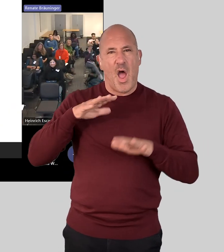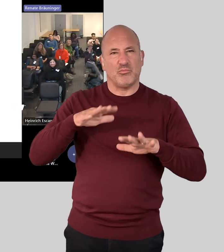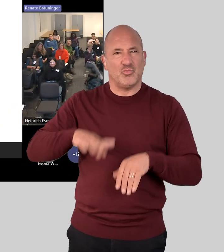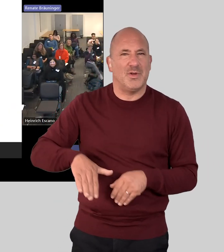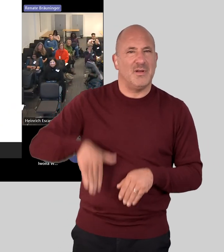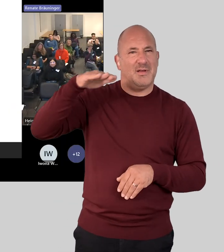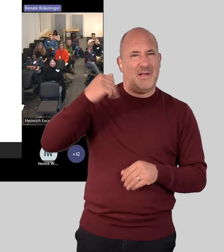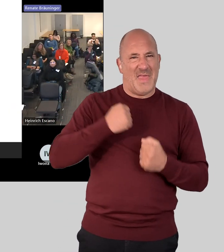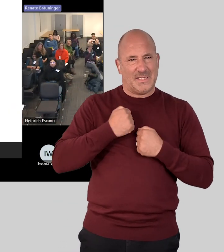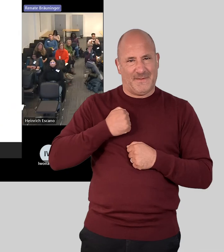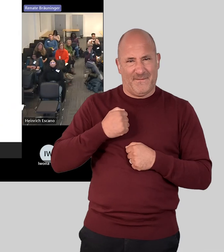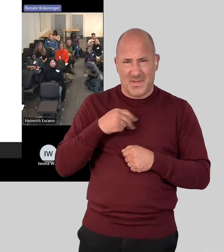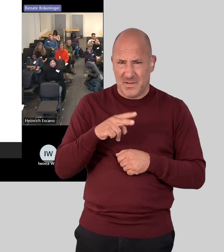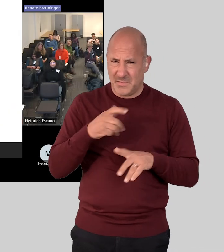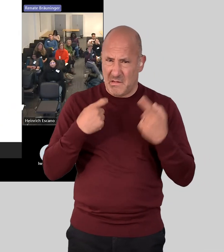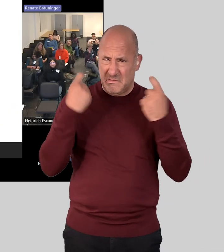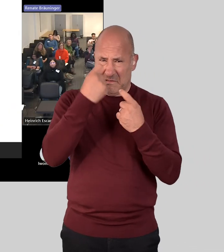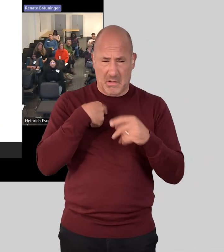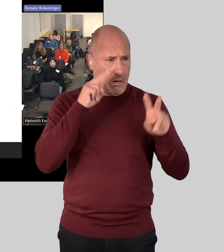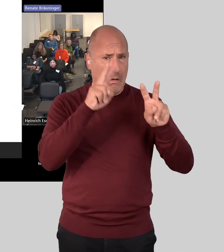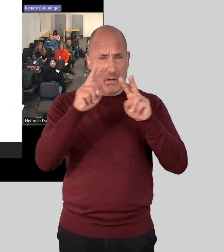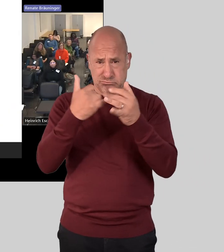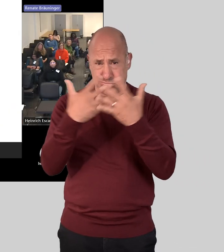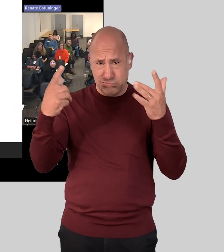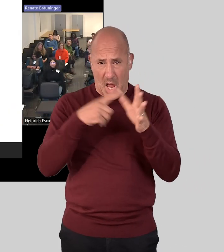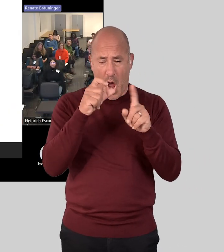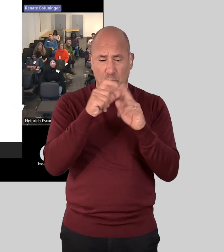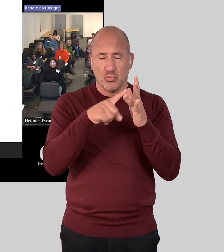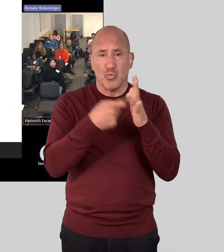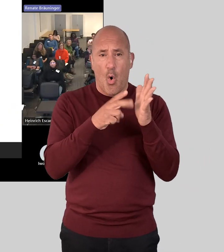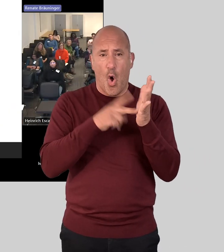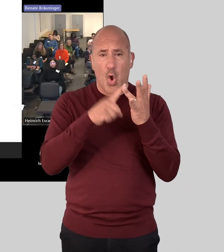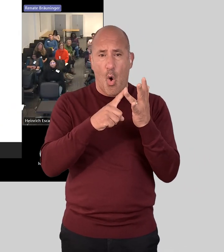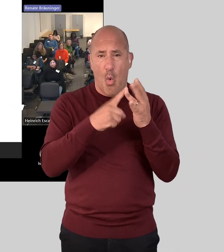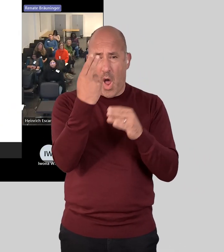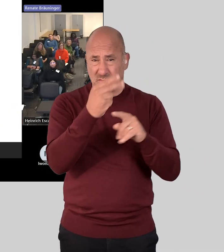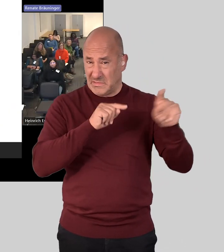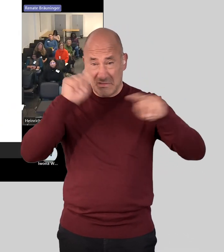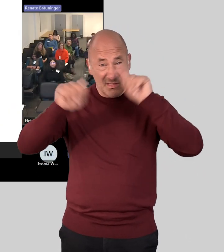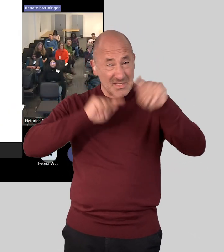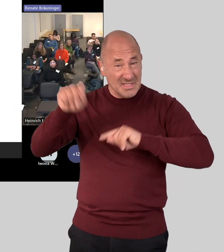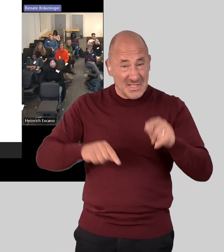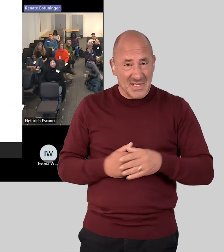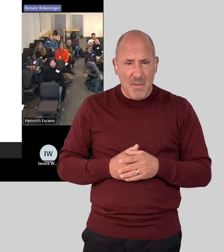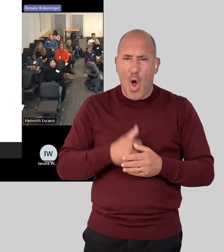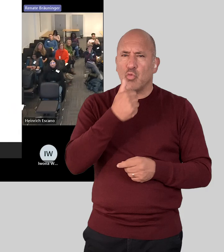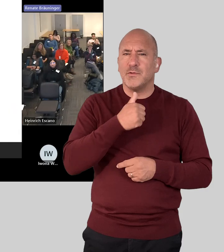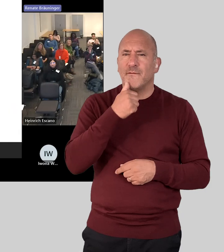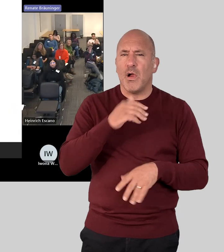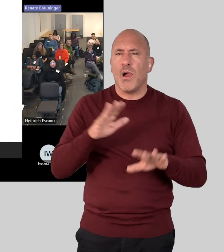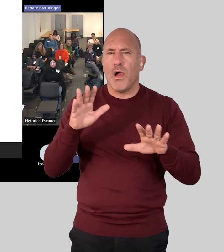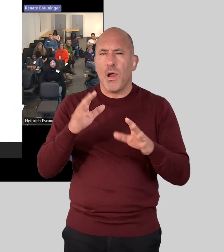my native country, I'm somehow a bit puzzled that you're still encountering Adorno absolutely